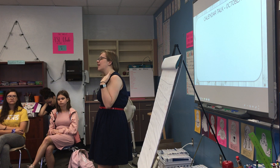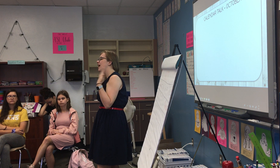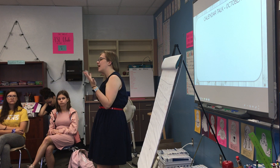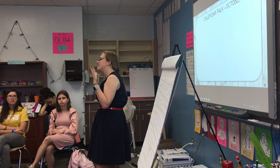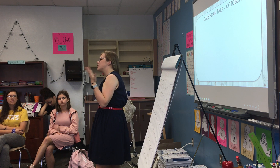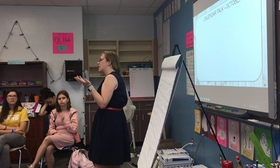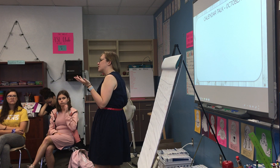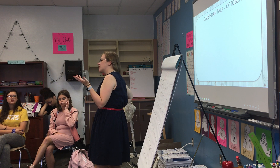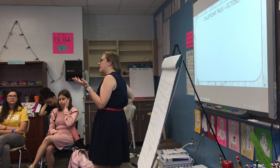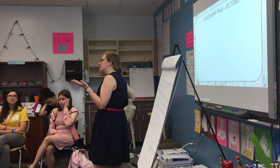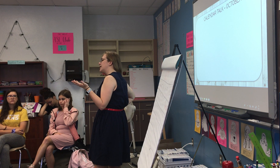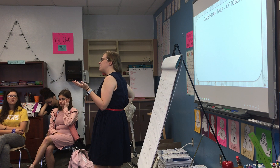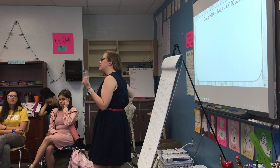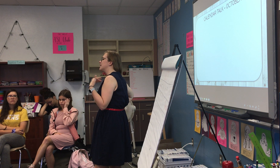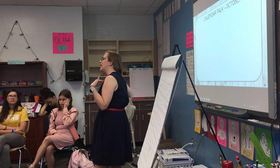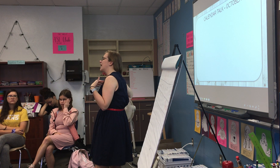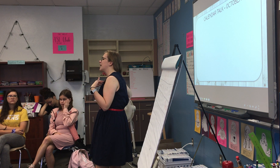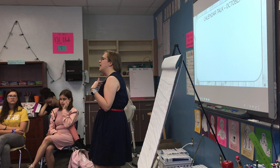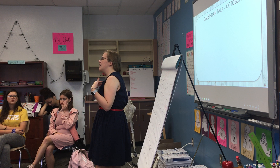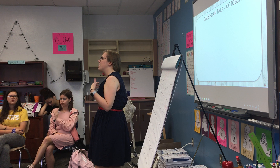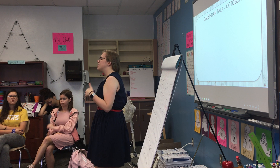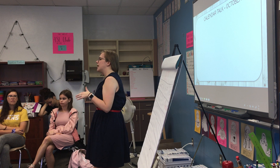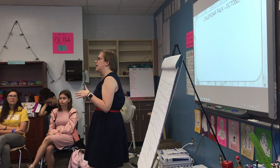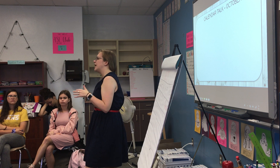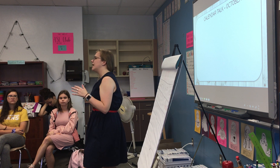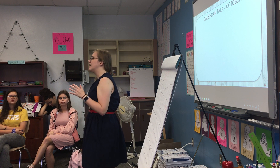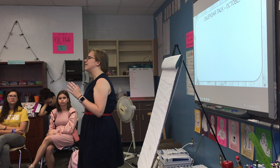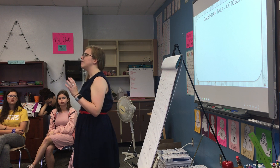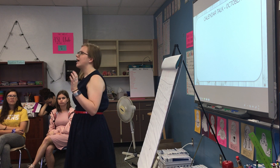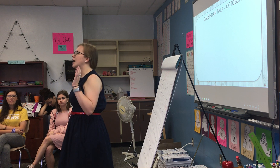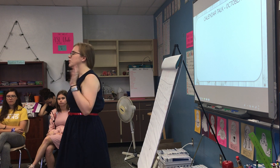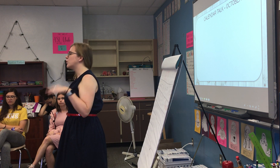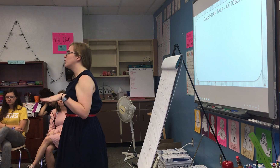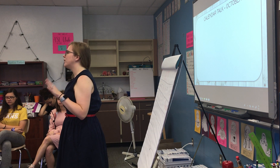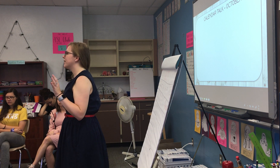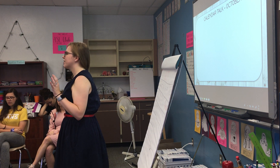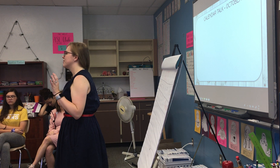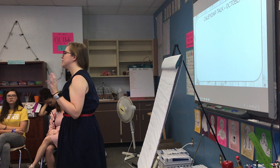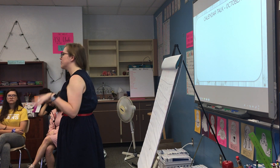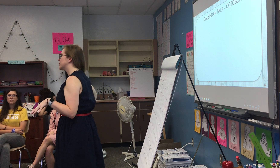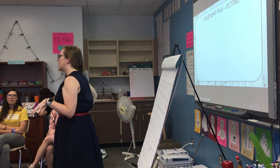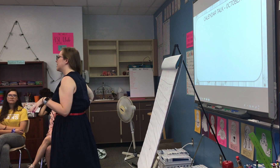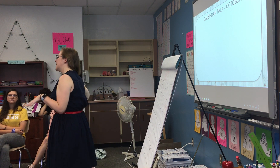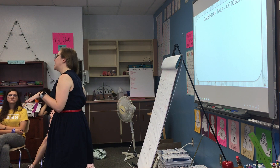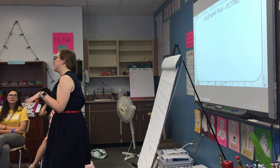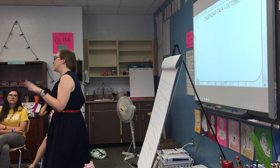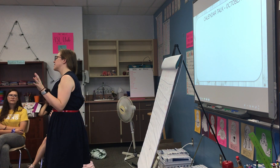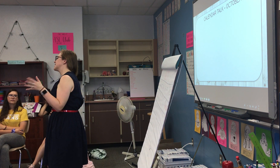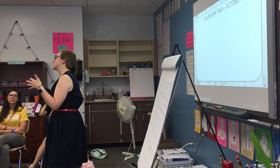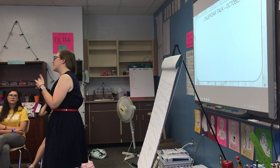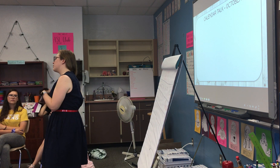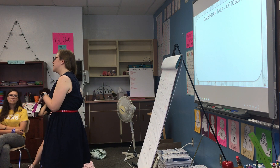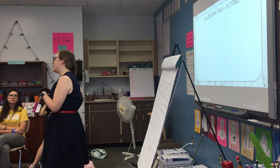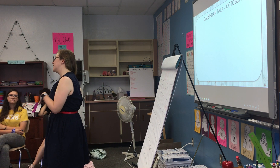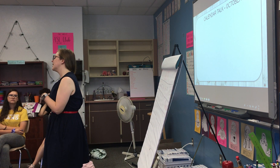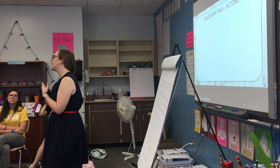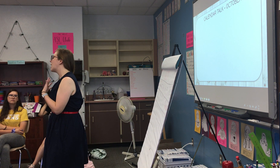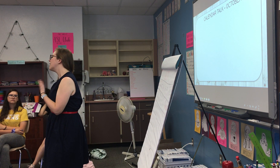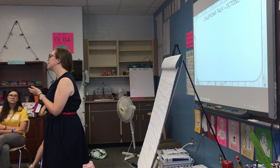love Hershey's dark version. chocolate, but I'm cool with milk chocolate if there's like stuff with it. Like I'll eat